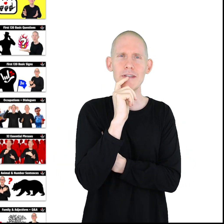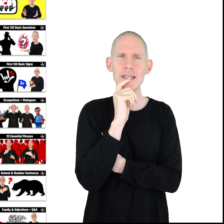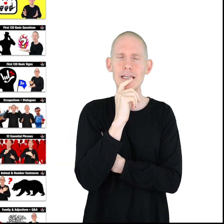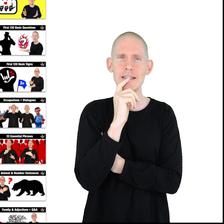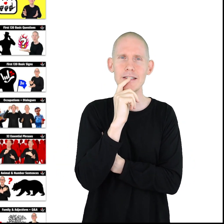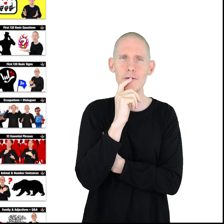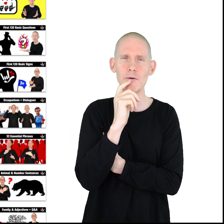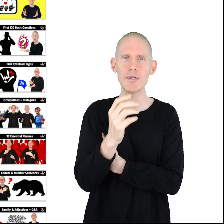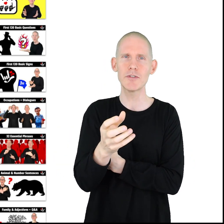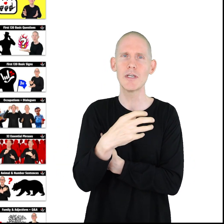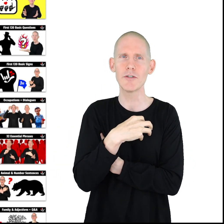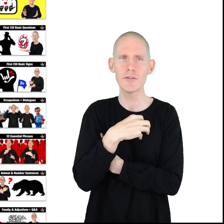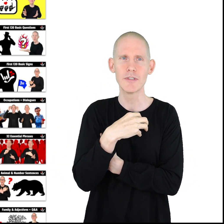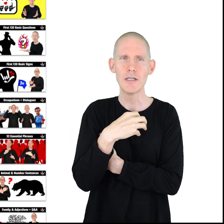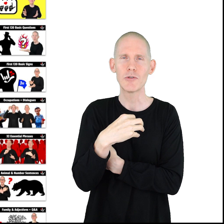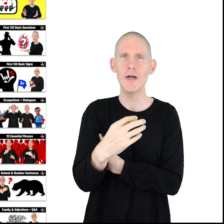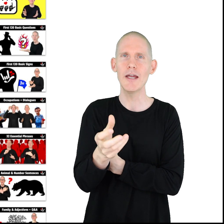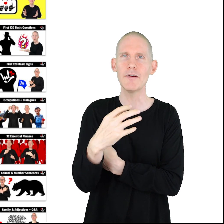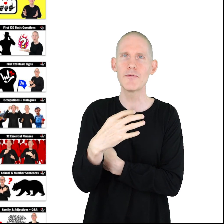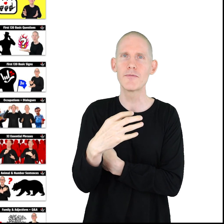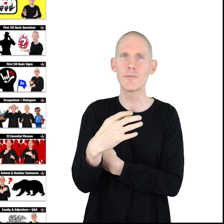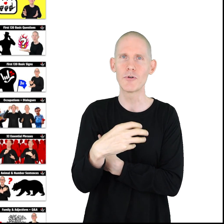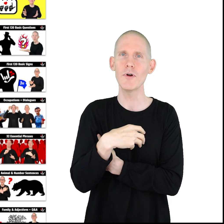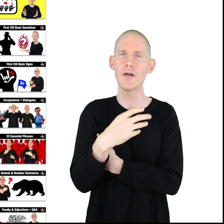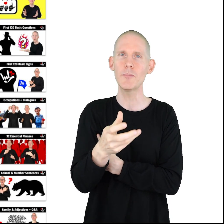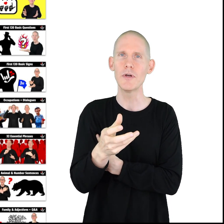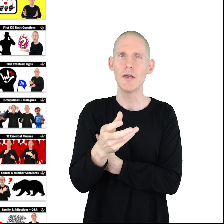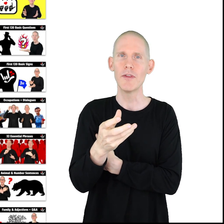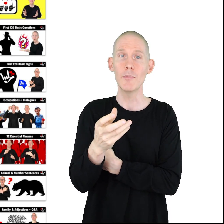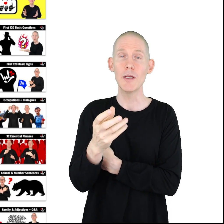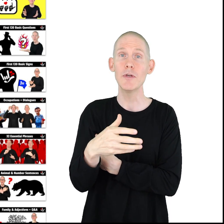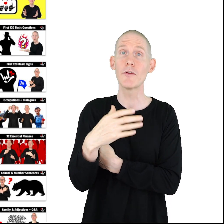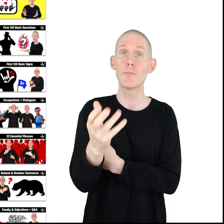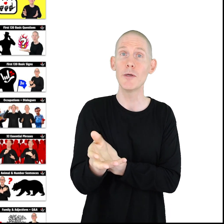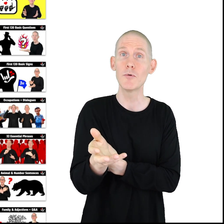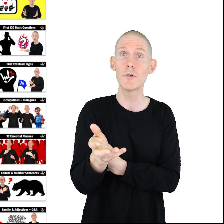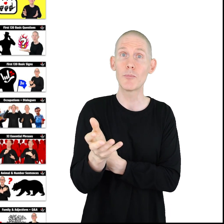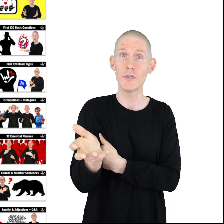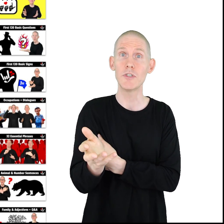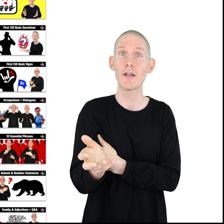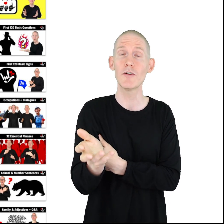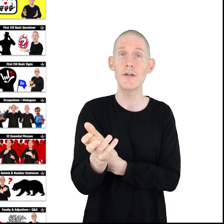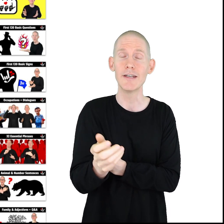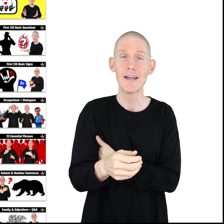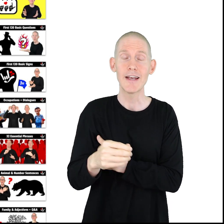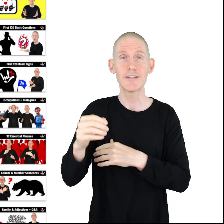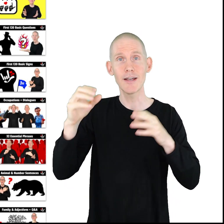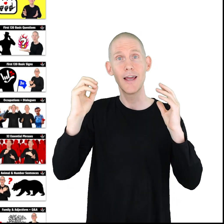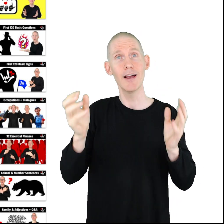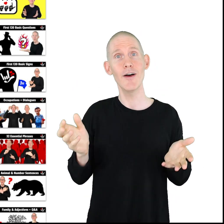thinking, it's like, well, what skills do I have from growing up that maybe other people would appreciate learning? And it's like, hello.